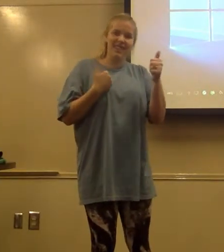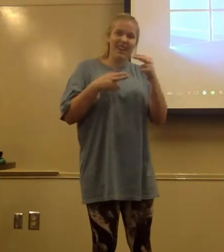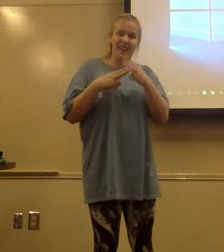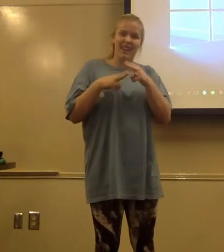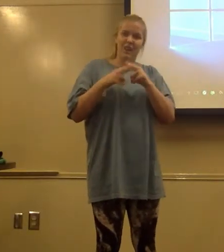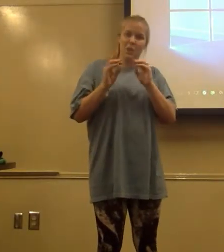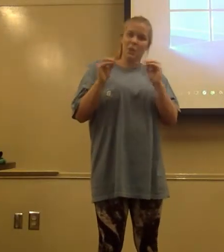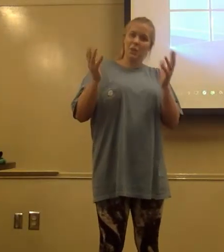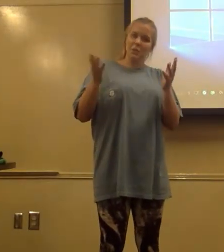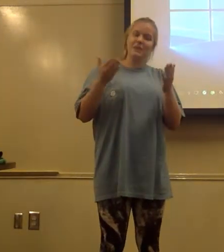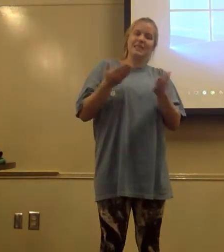safer.